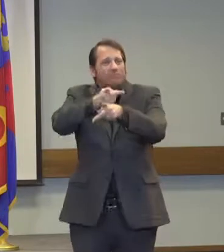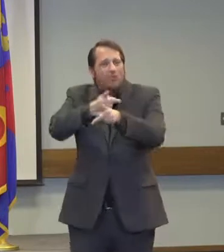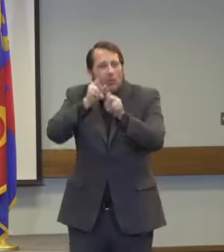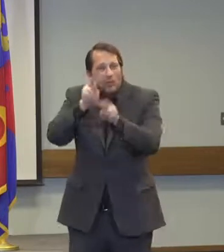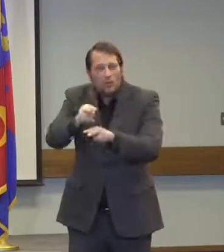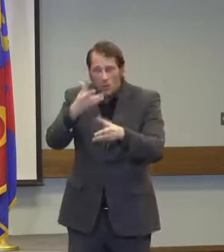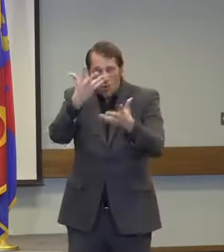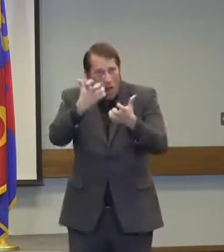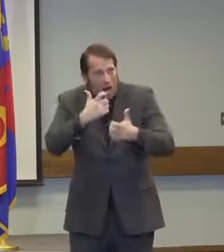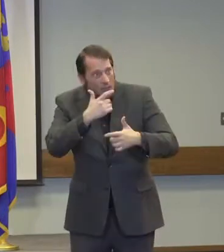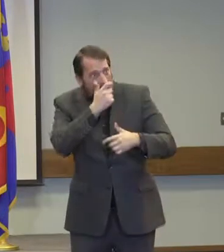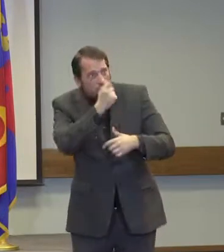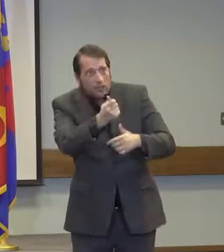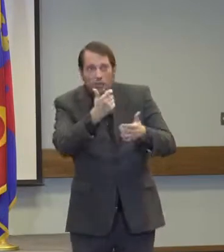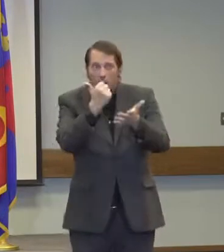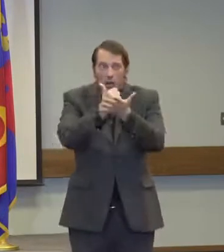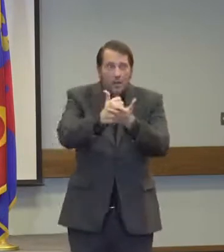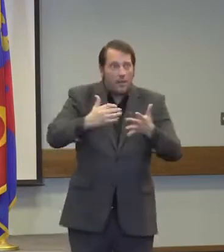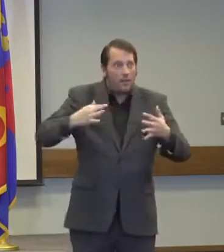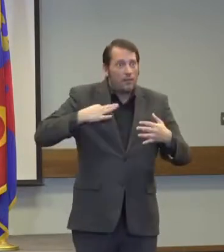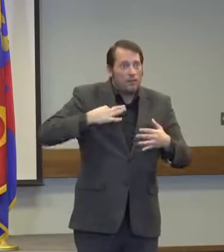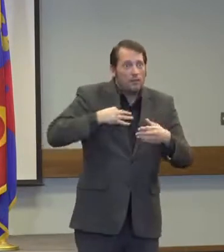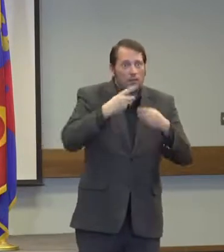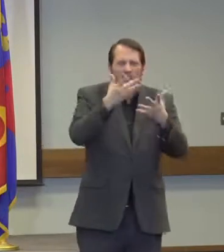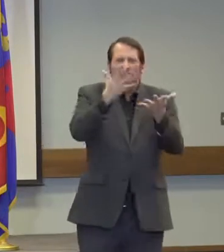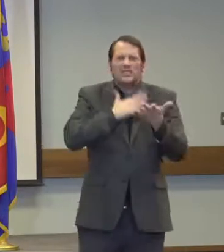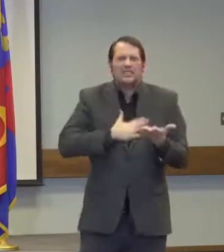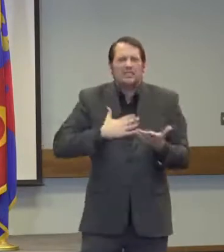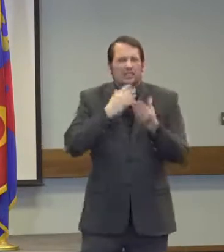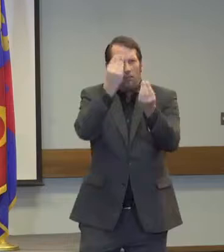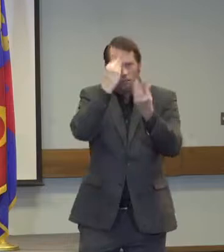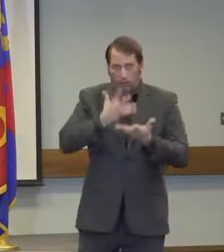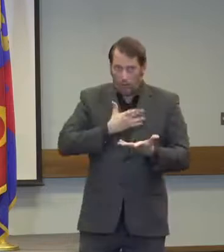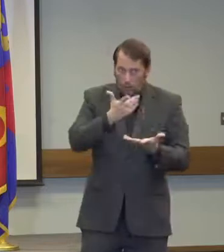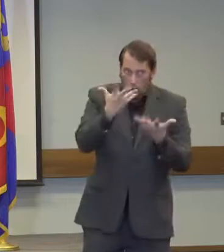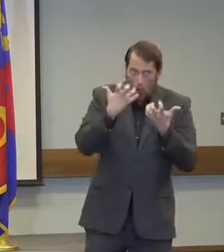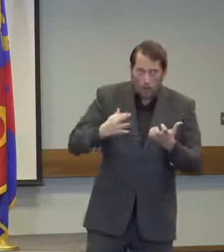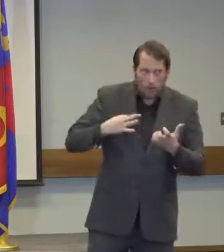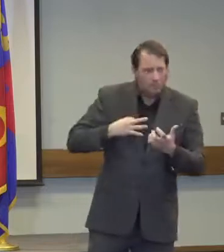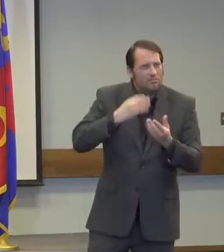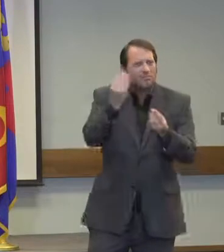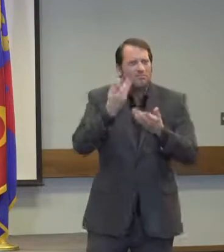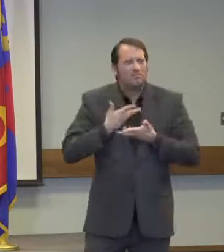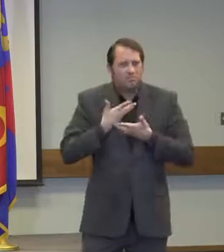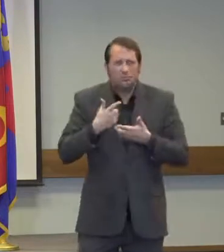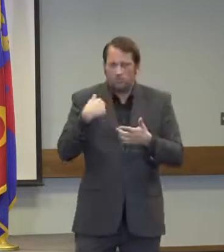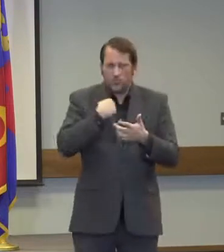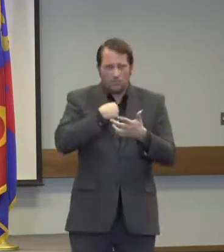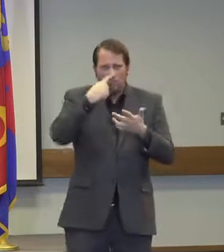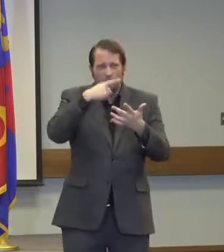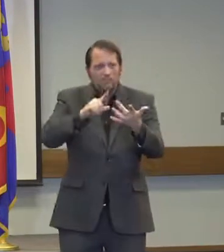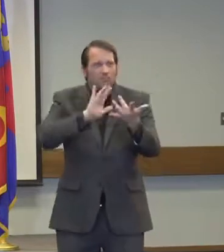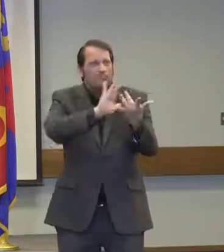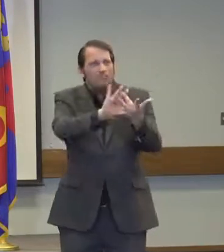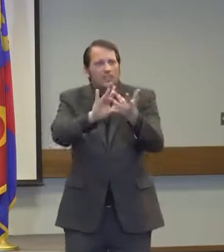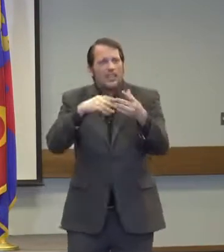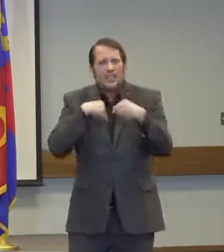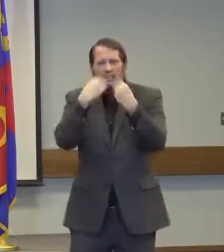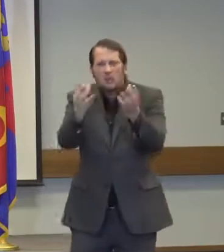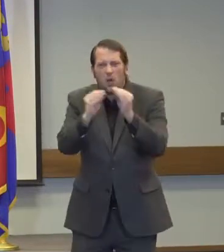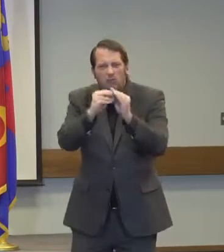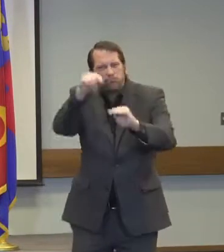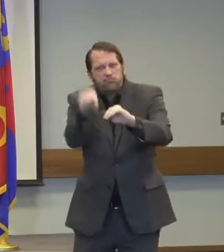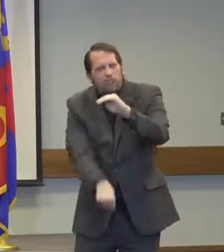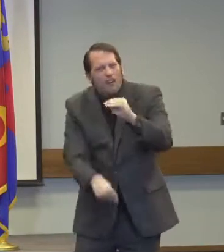and provide those services. Please let us know. We'll be happy to be in touch with you and provide you with more details as the